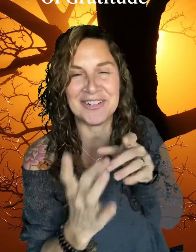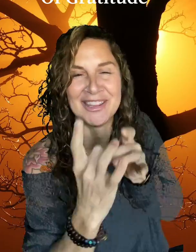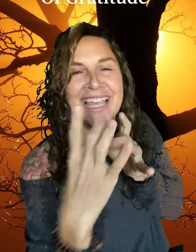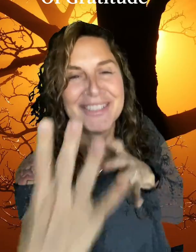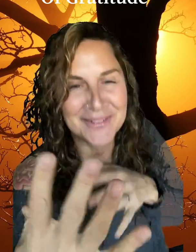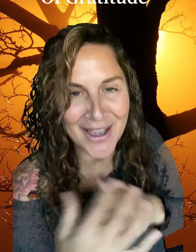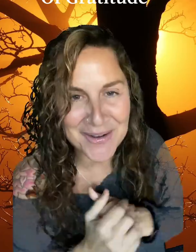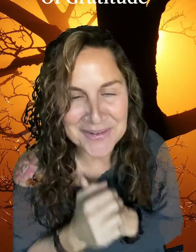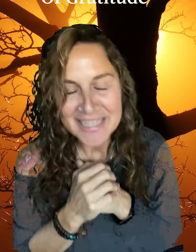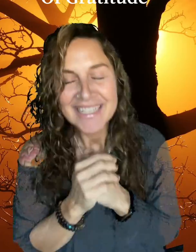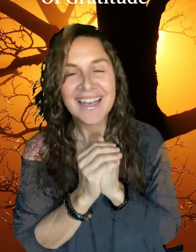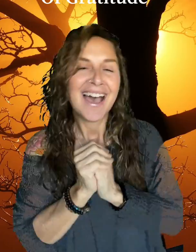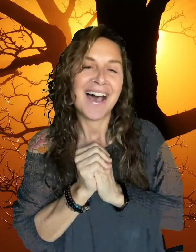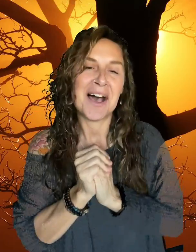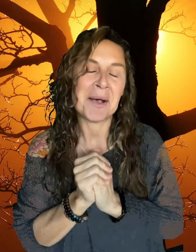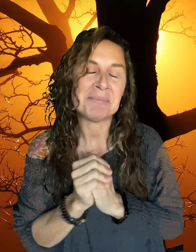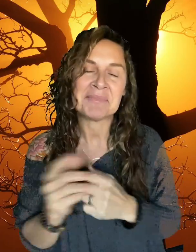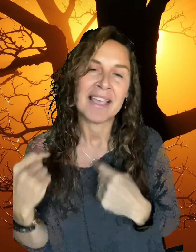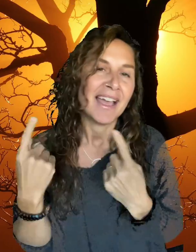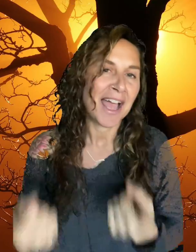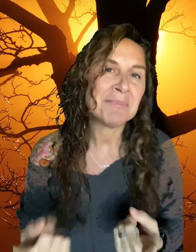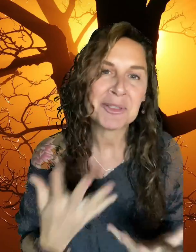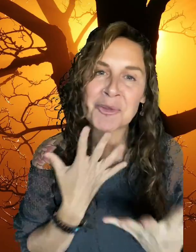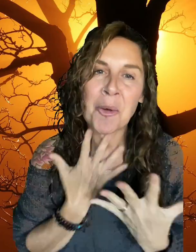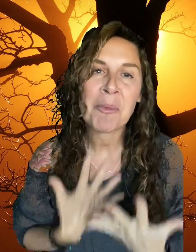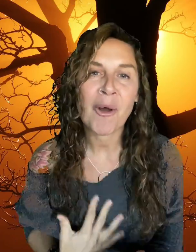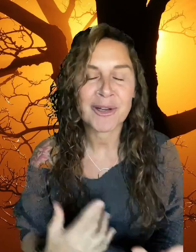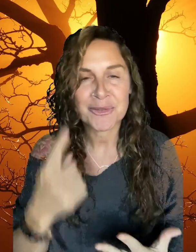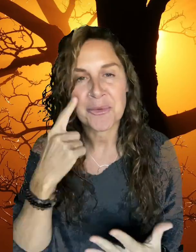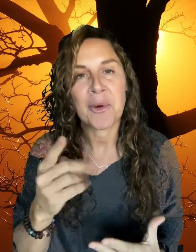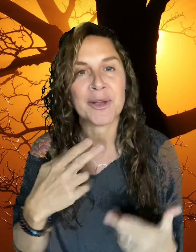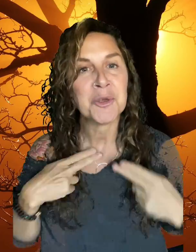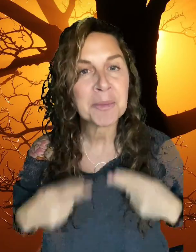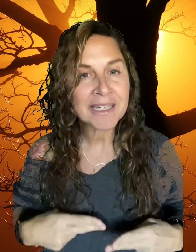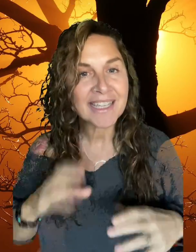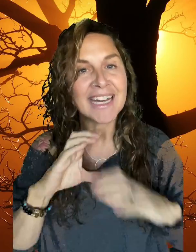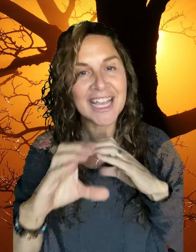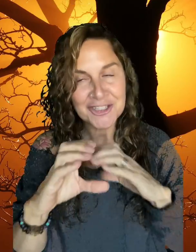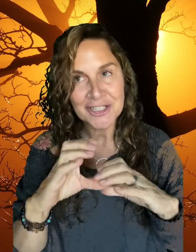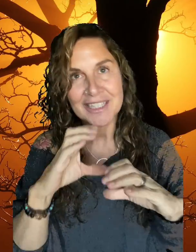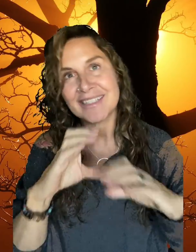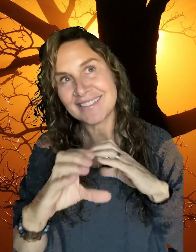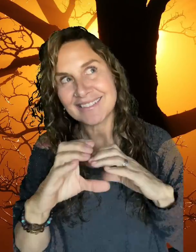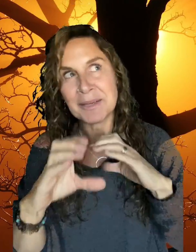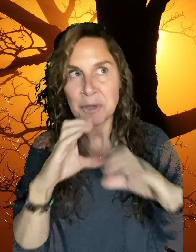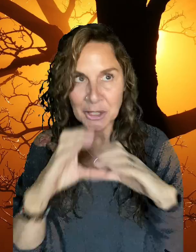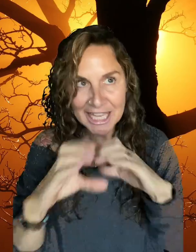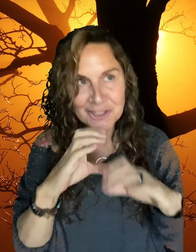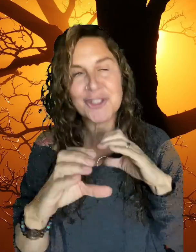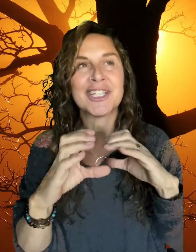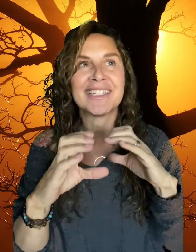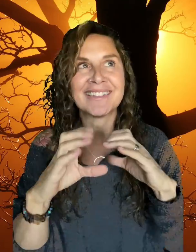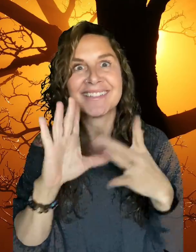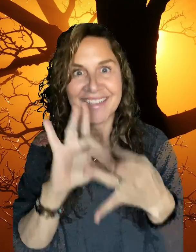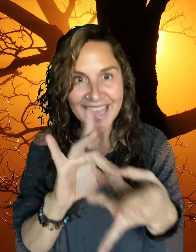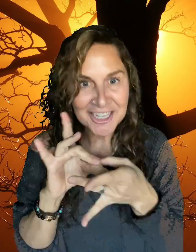let you go. I've been so parched for human connection, communication,